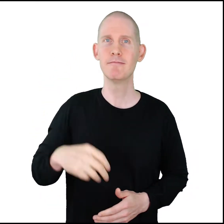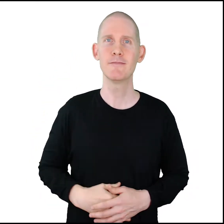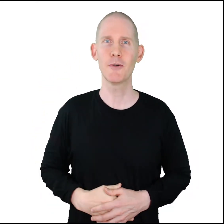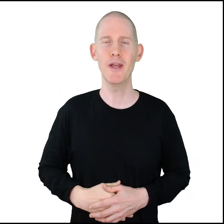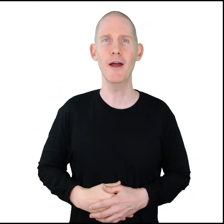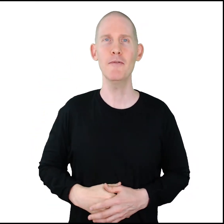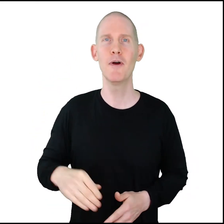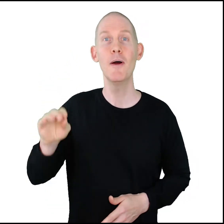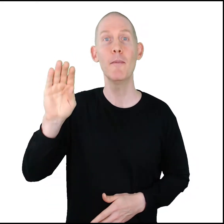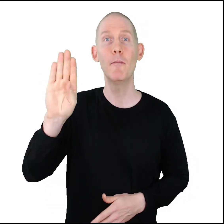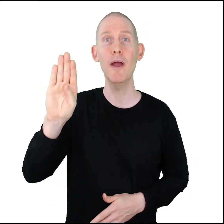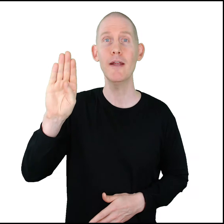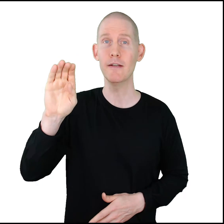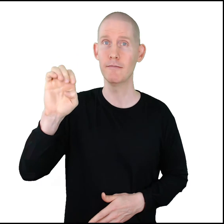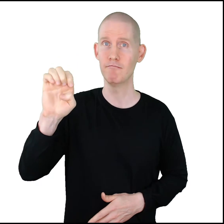So we have Ben.